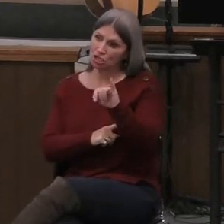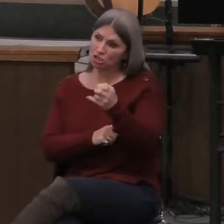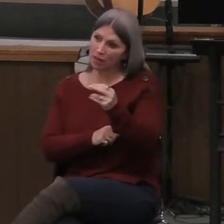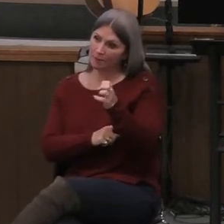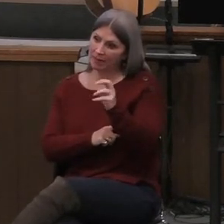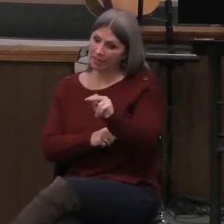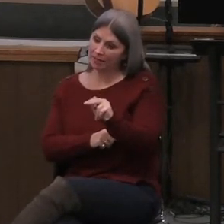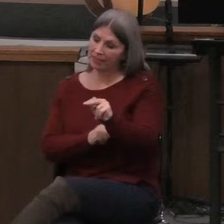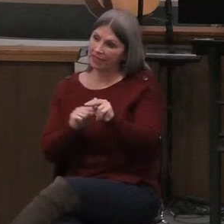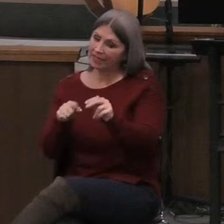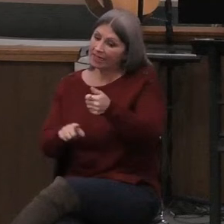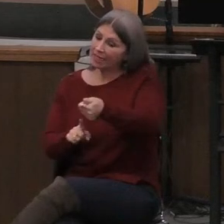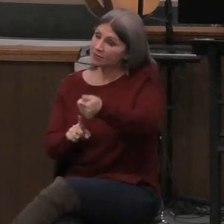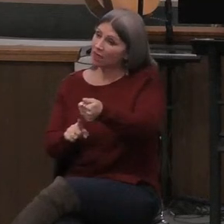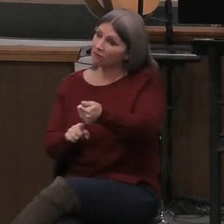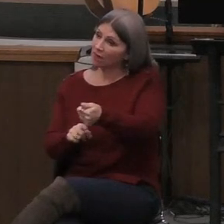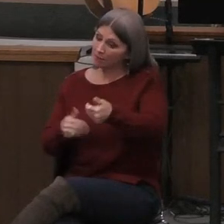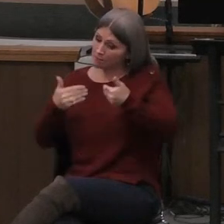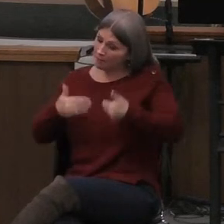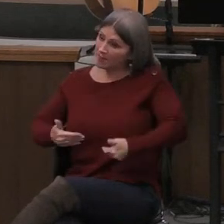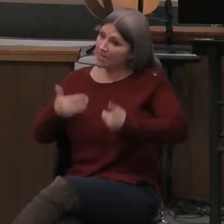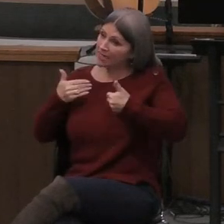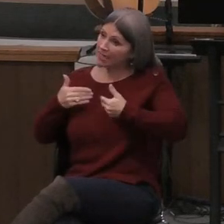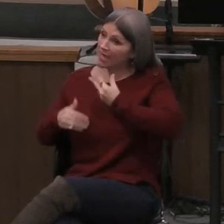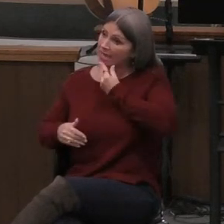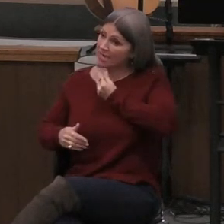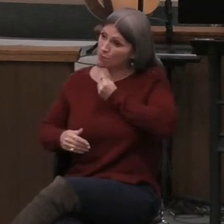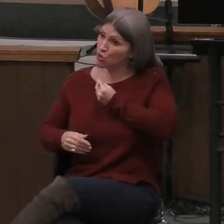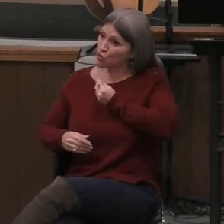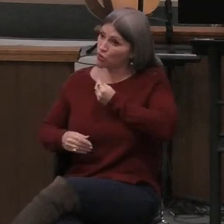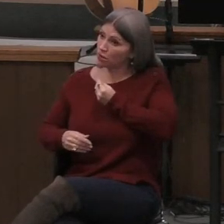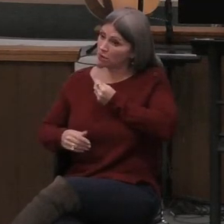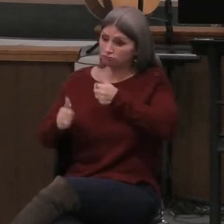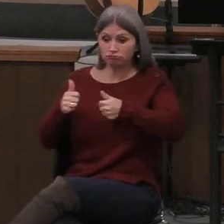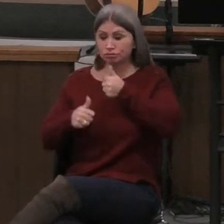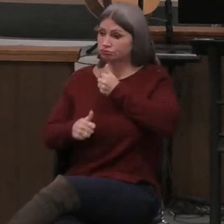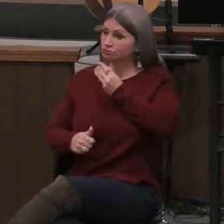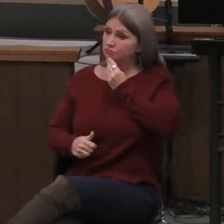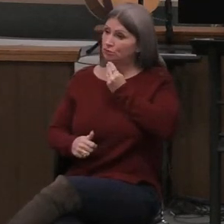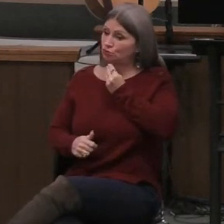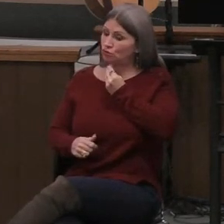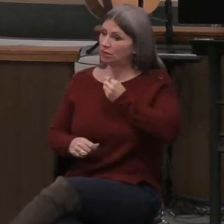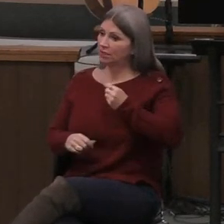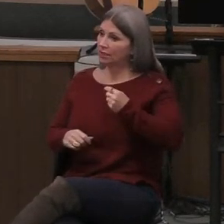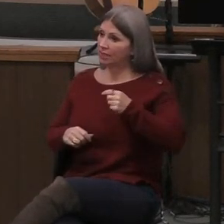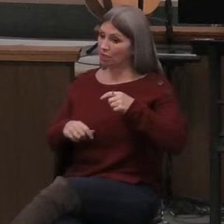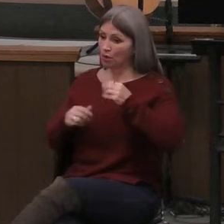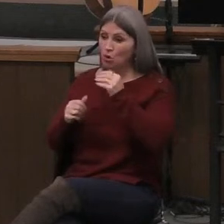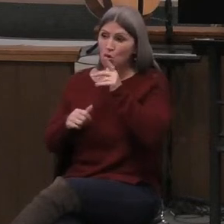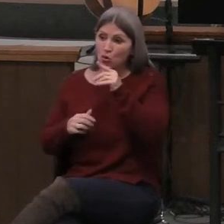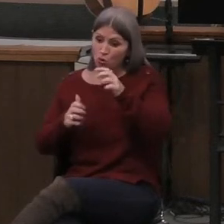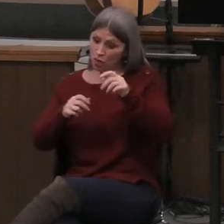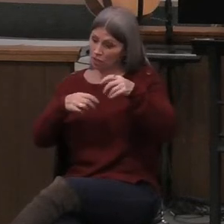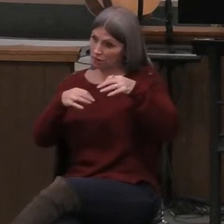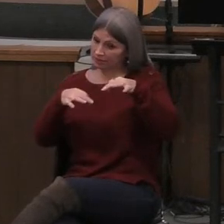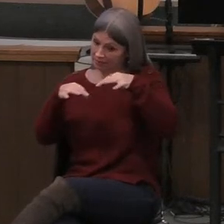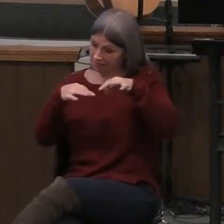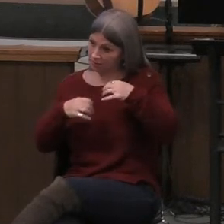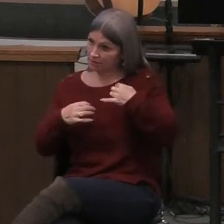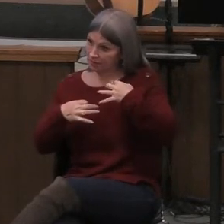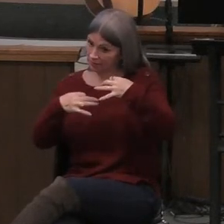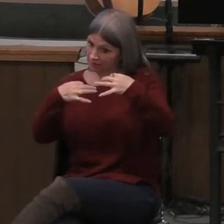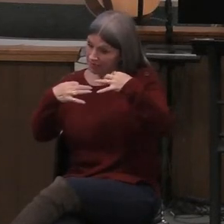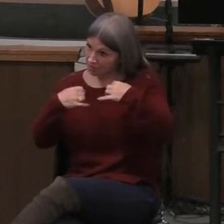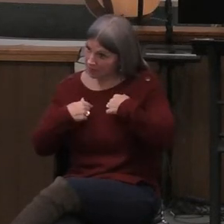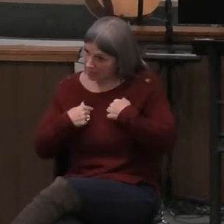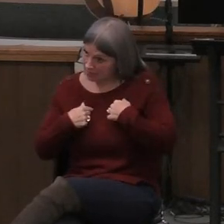a Hebrew of Hebrews. He was trained by the Pharisees.